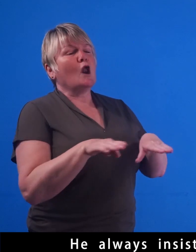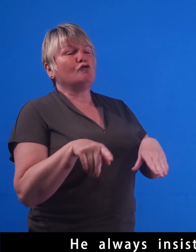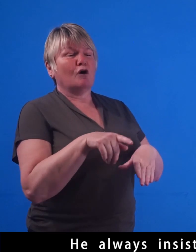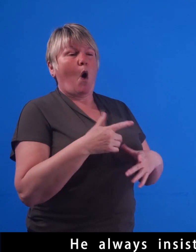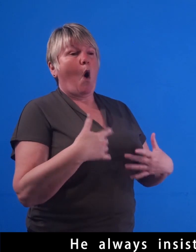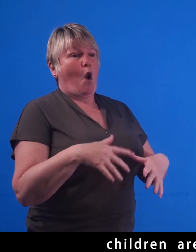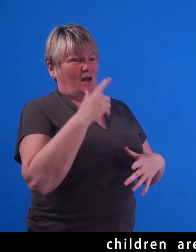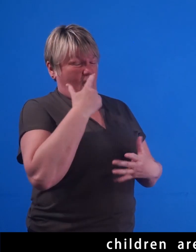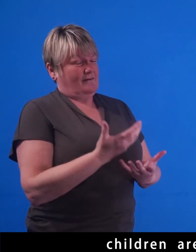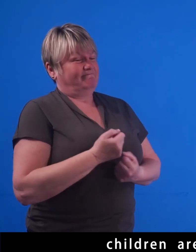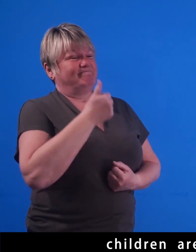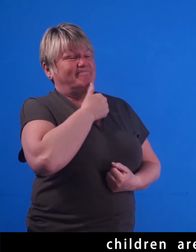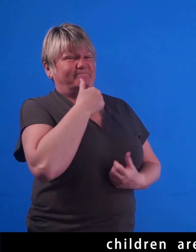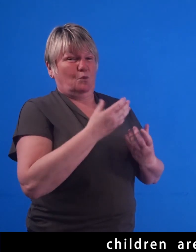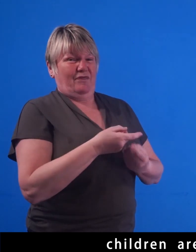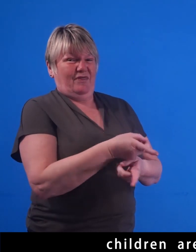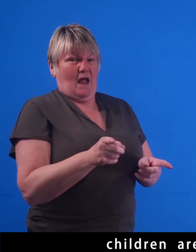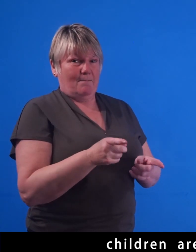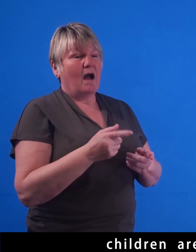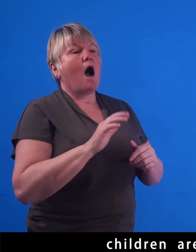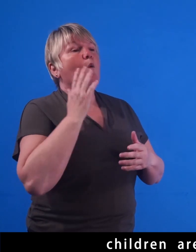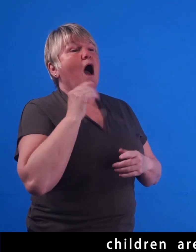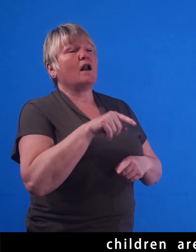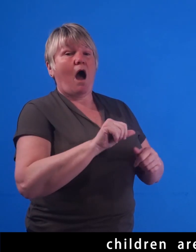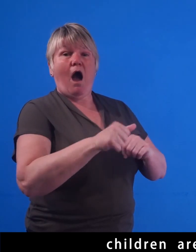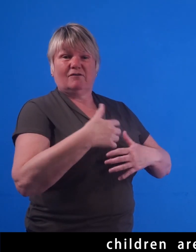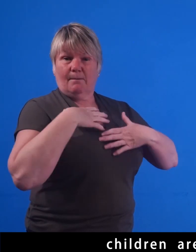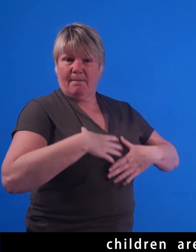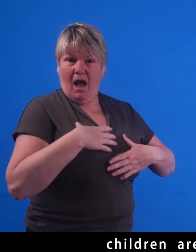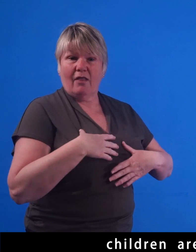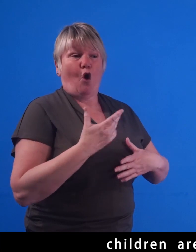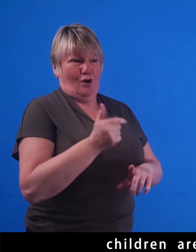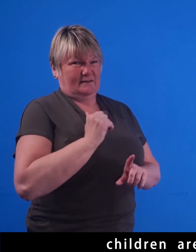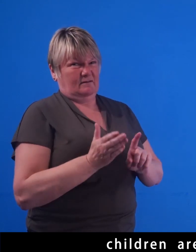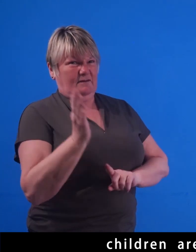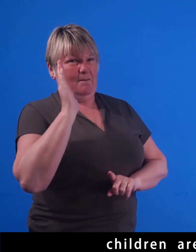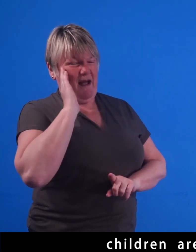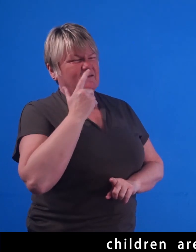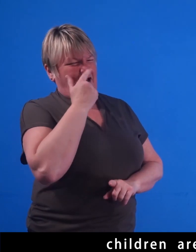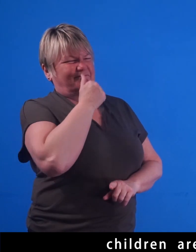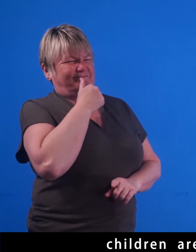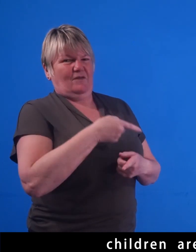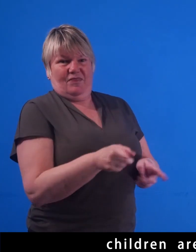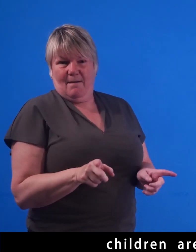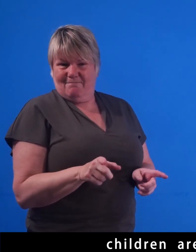that children are only tolerable after their baths and on their way to bed.